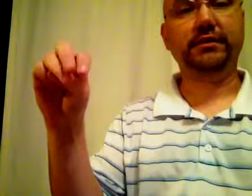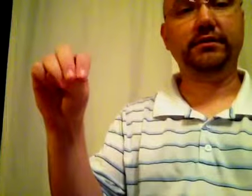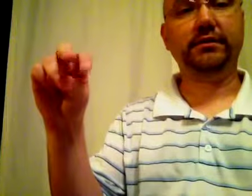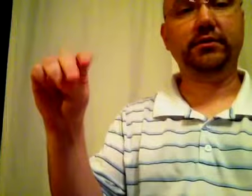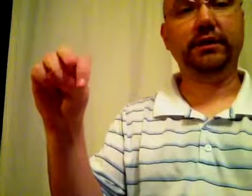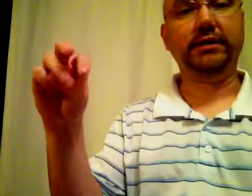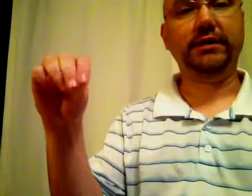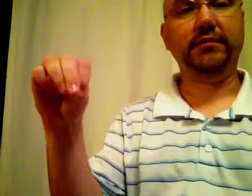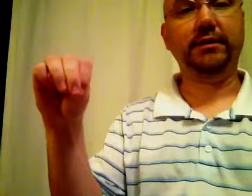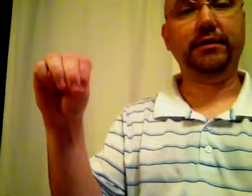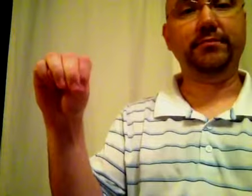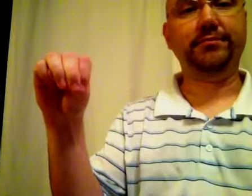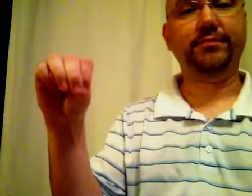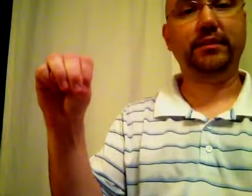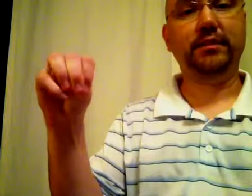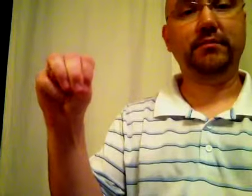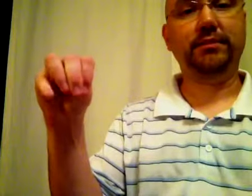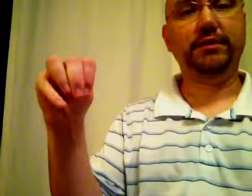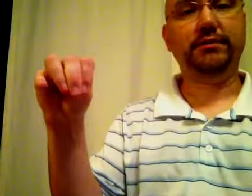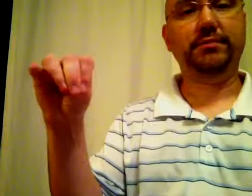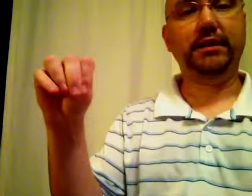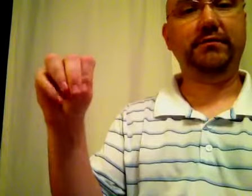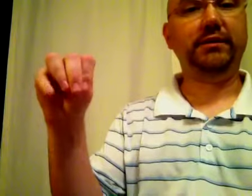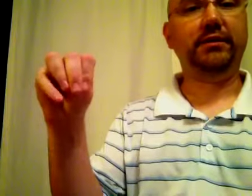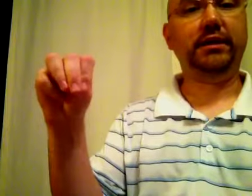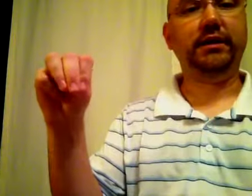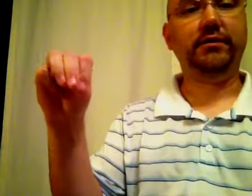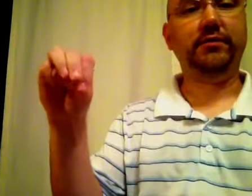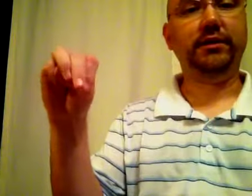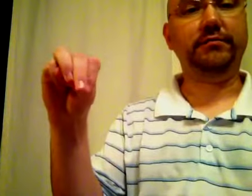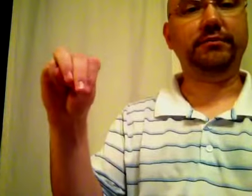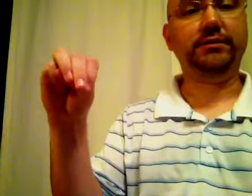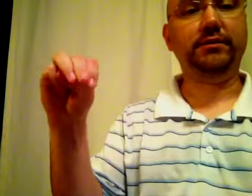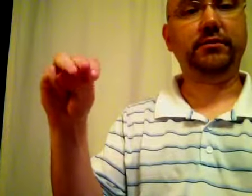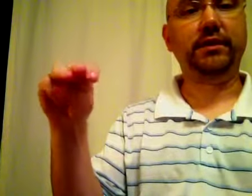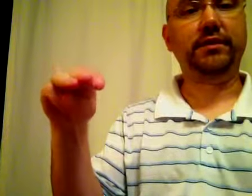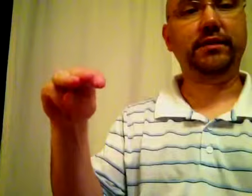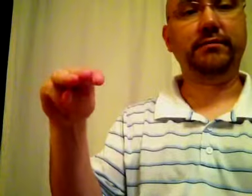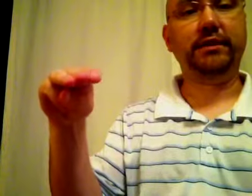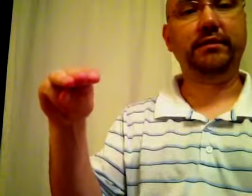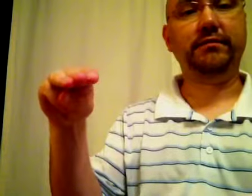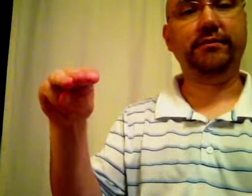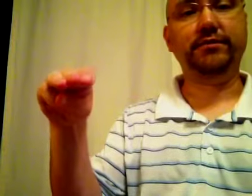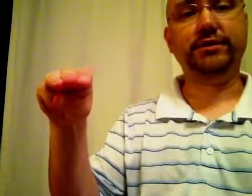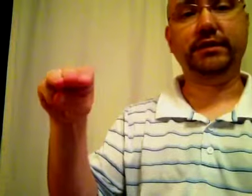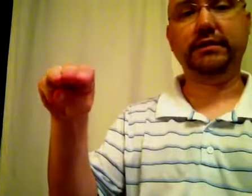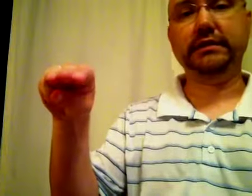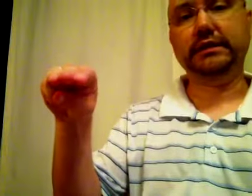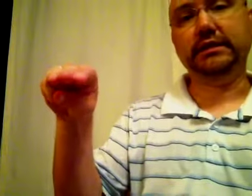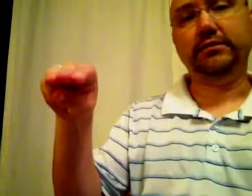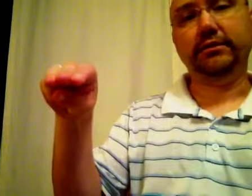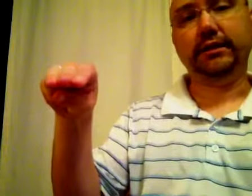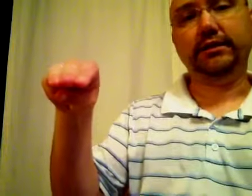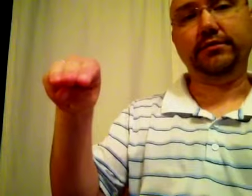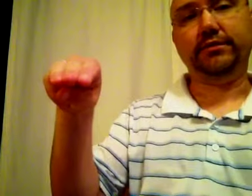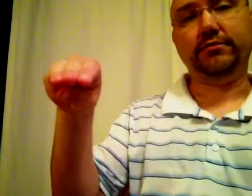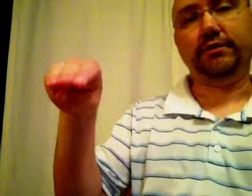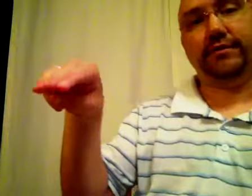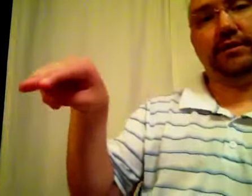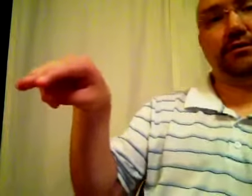little lowercase m here, but this pinky finger can get in the way. So rather than being confusing, we like to use the three fingers